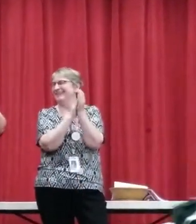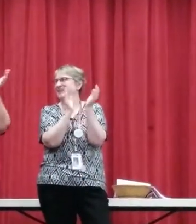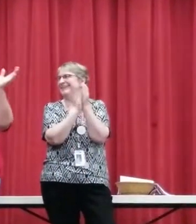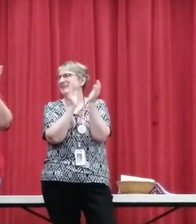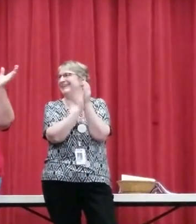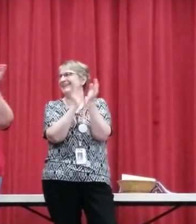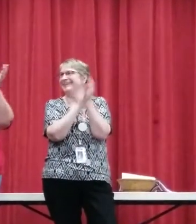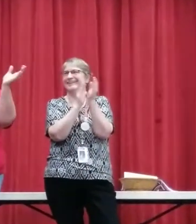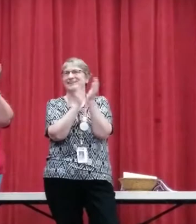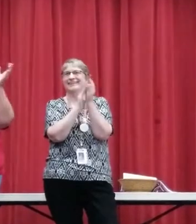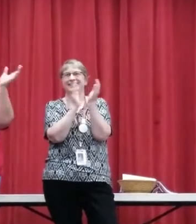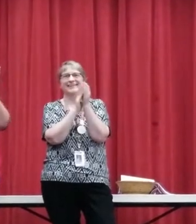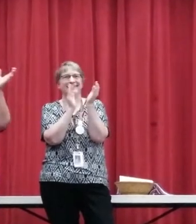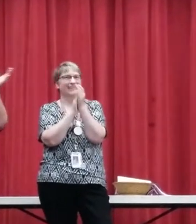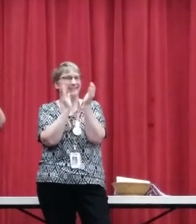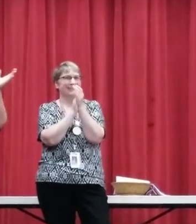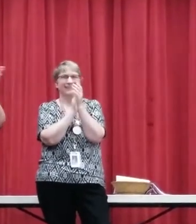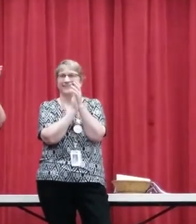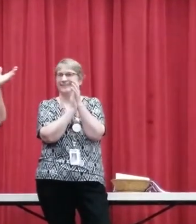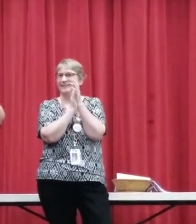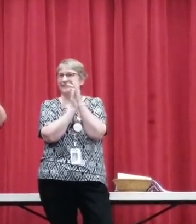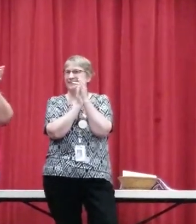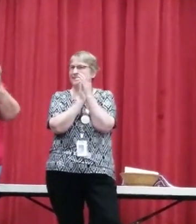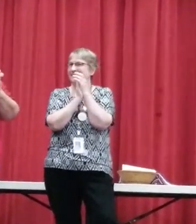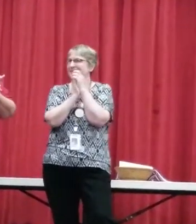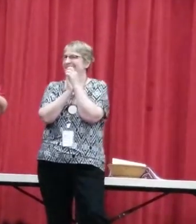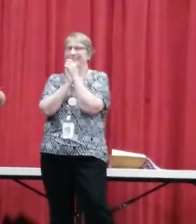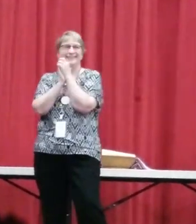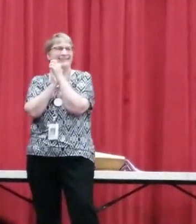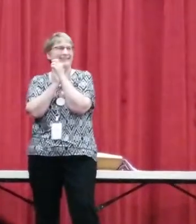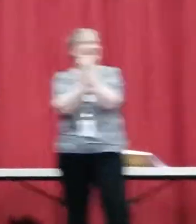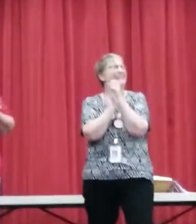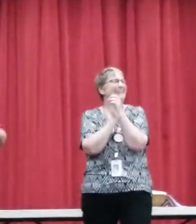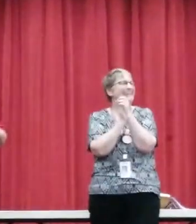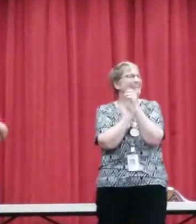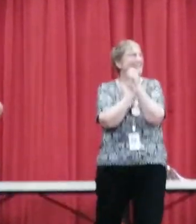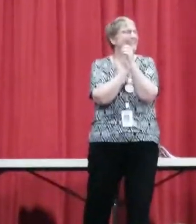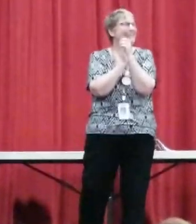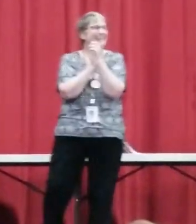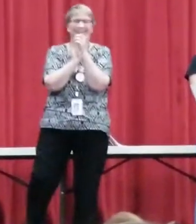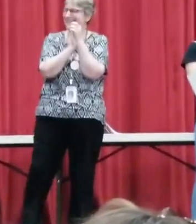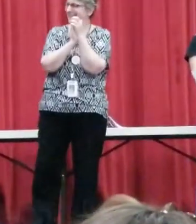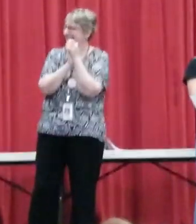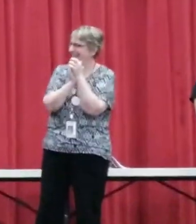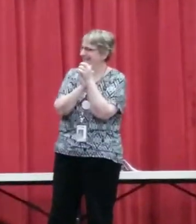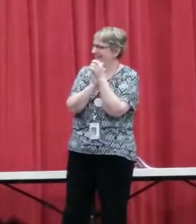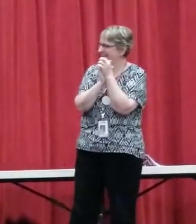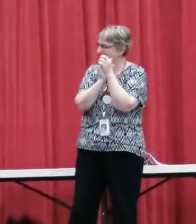Yeah.